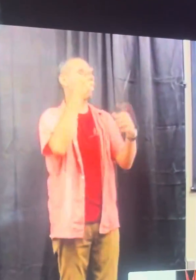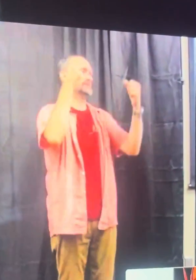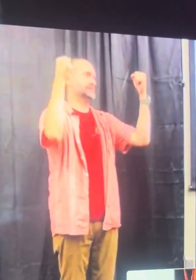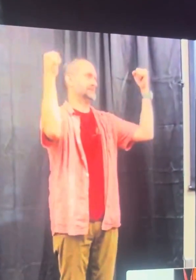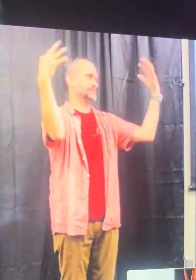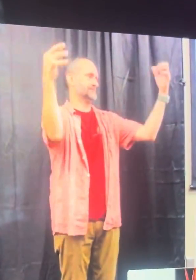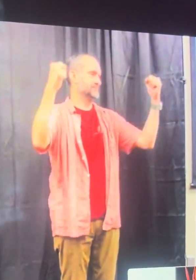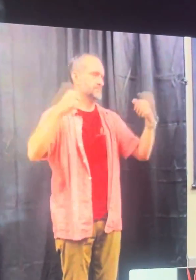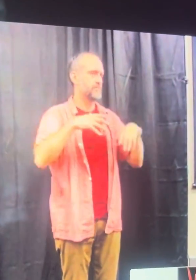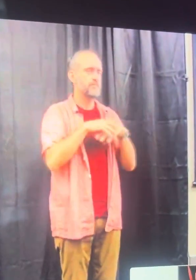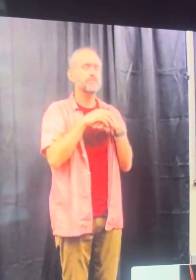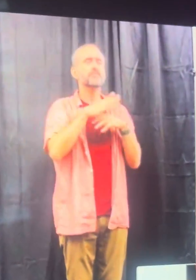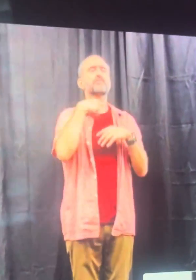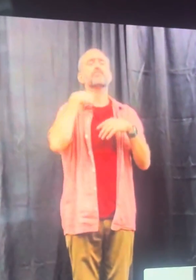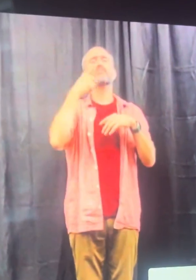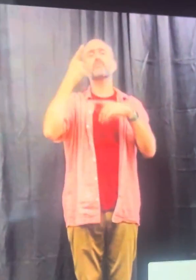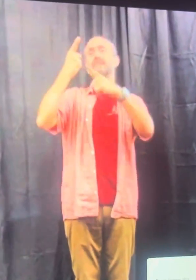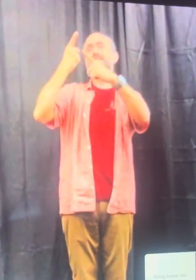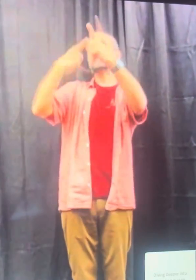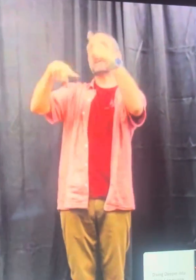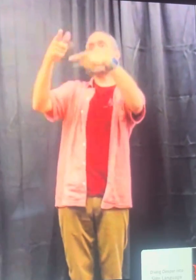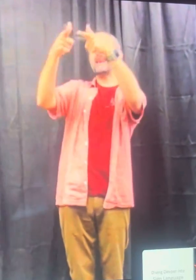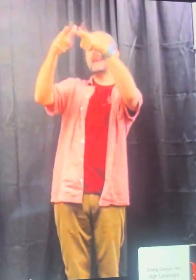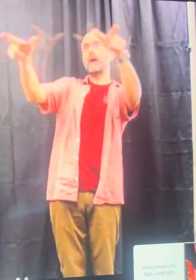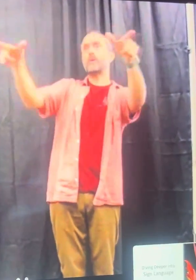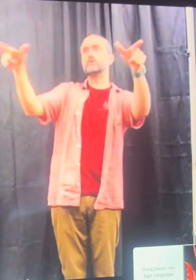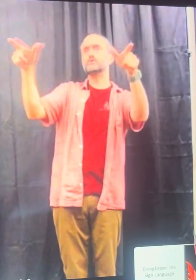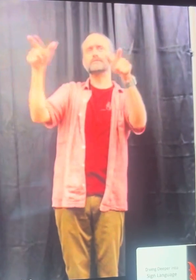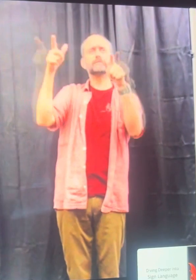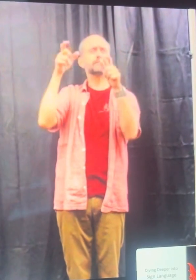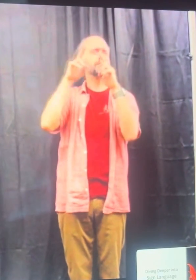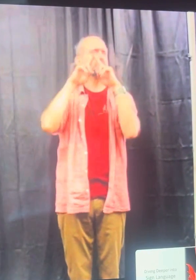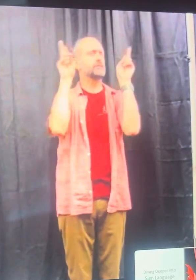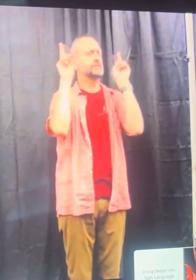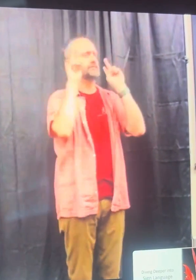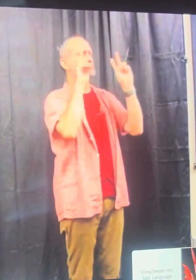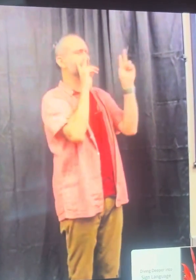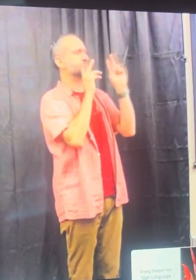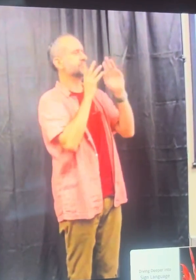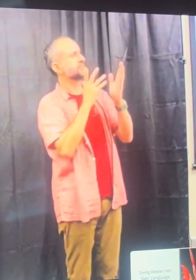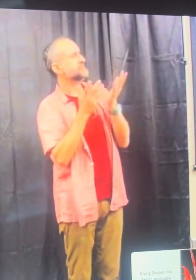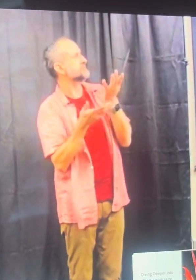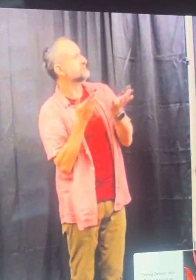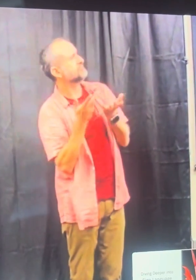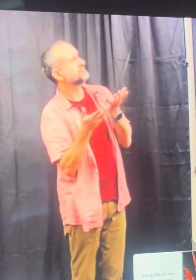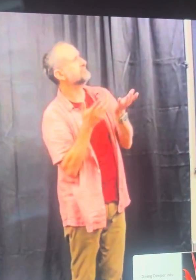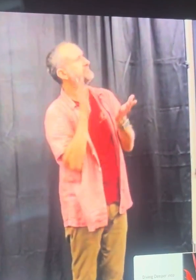deep dive into sign language. Sign language